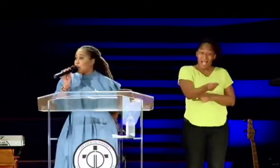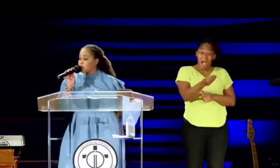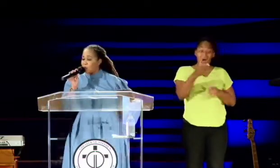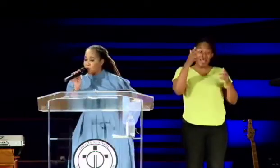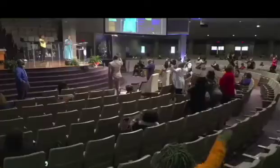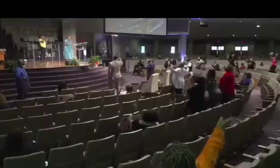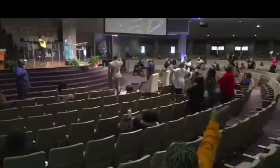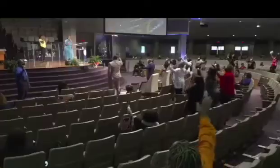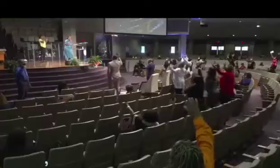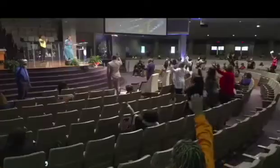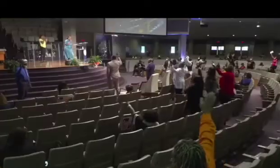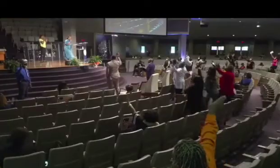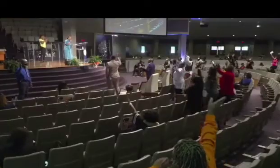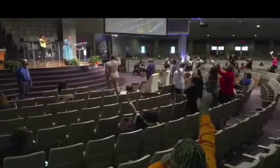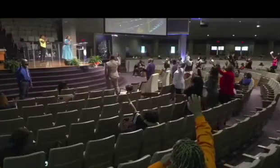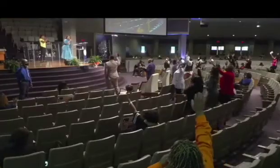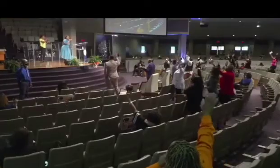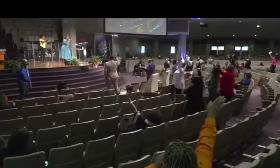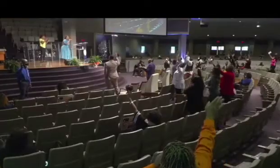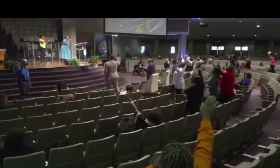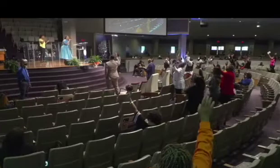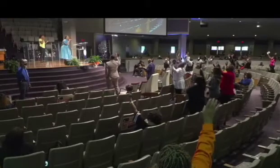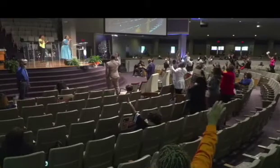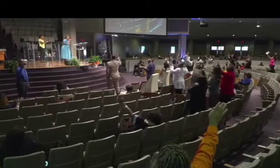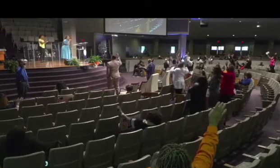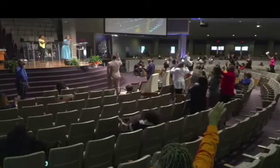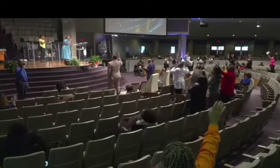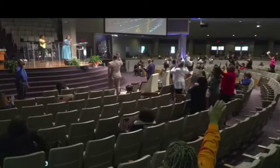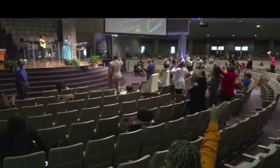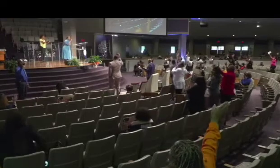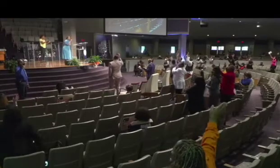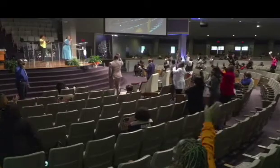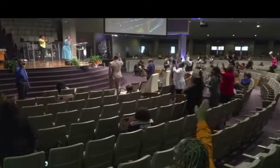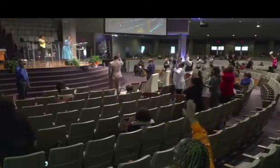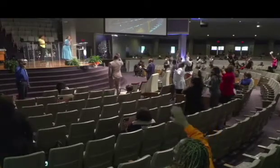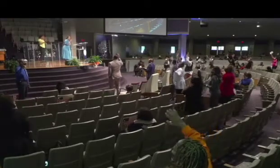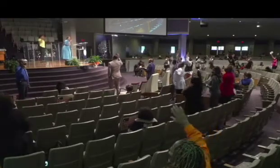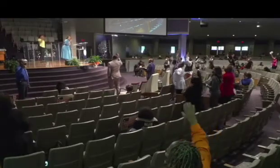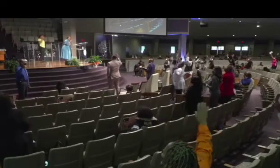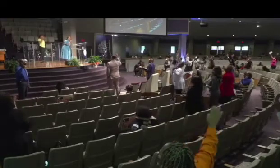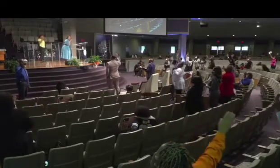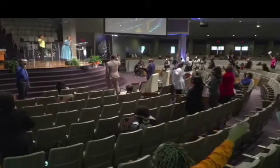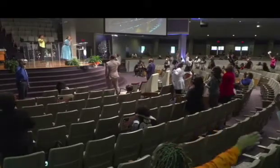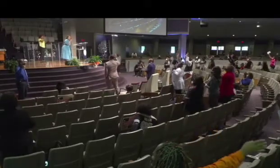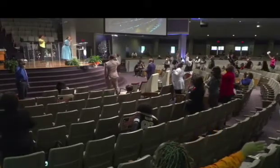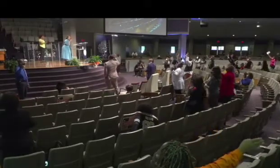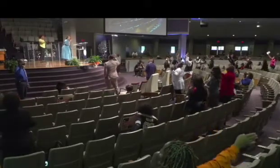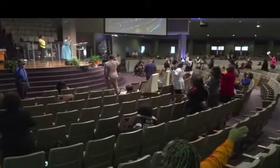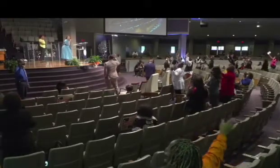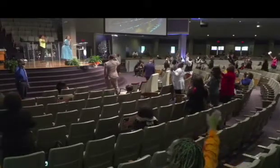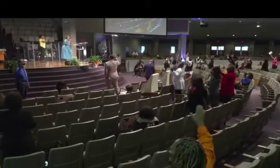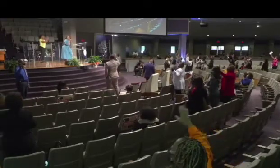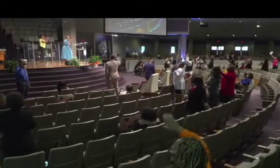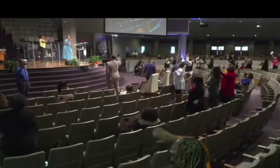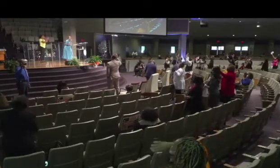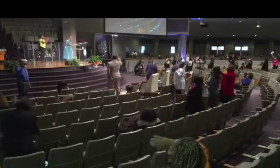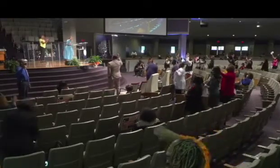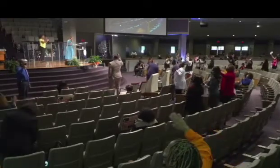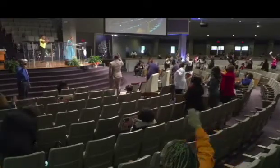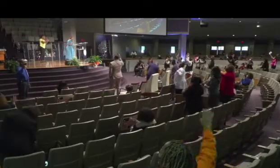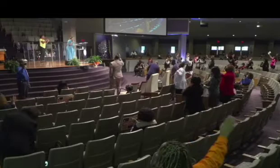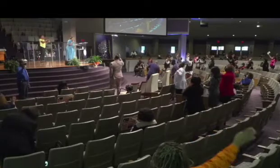ready to see some things destroyed in your life. Come on, never to resurface again. Come on, you're ready to